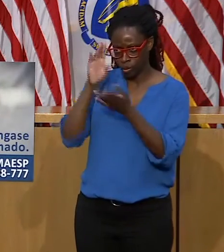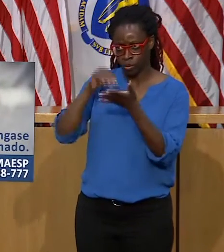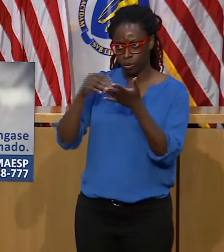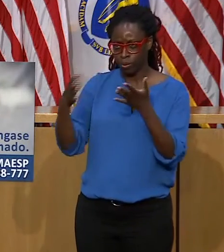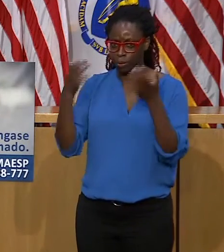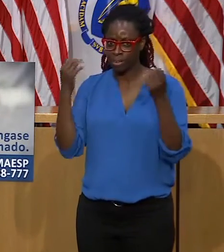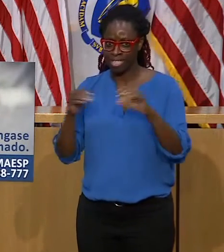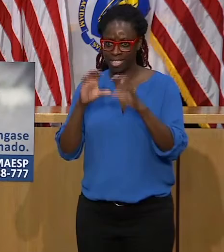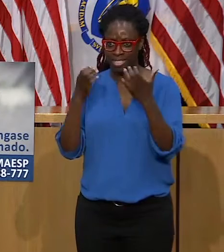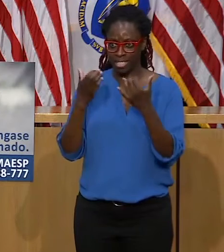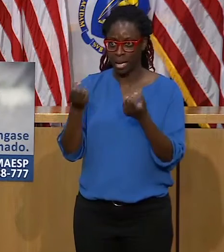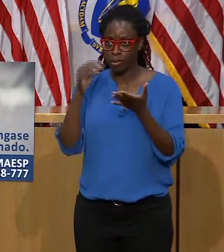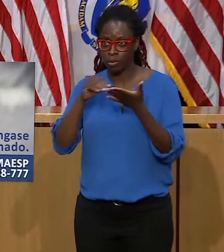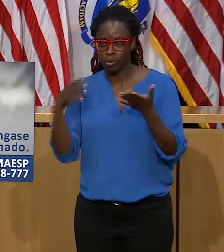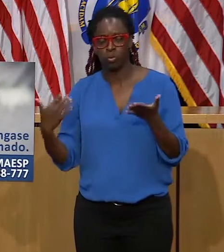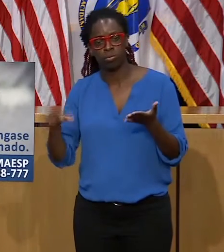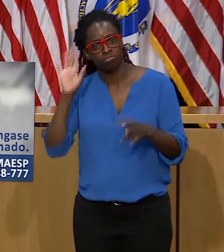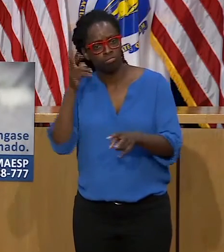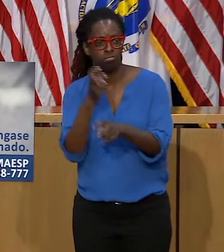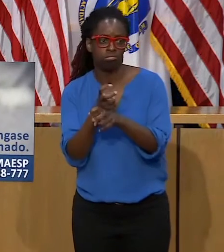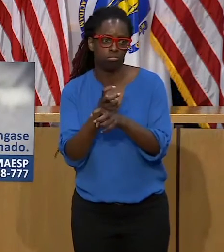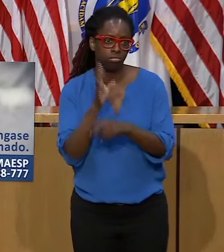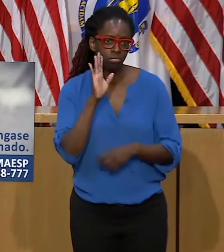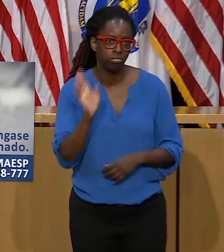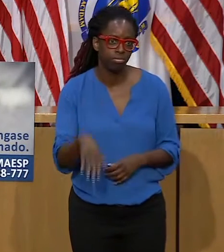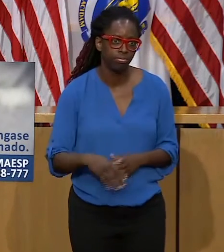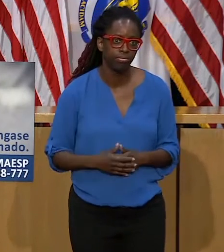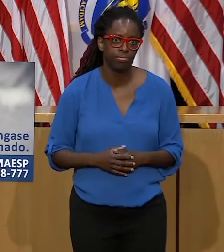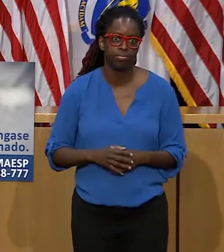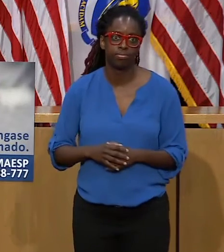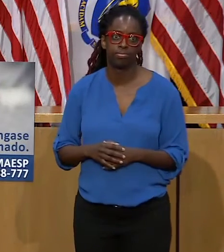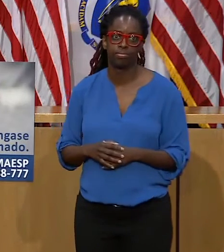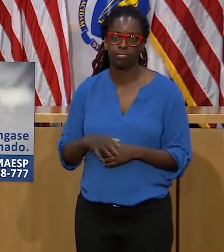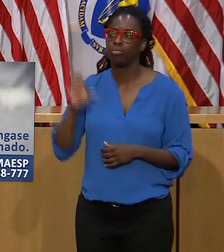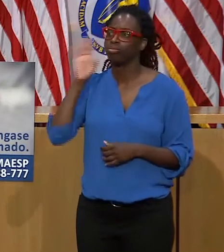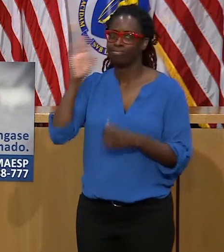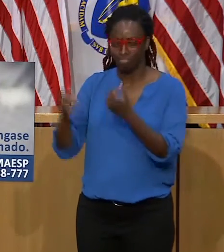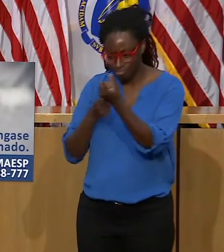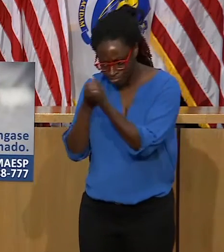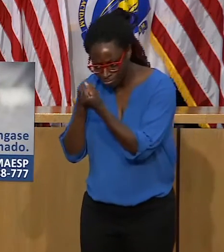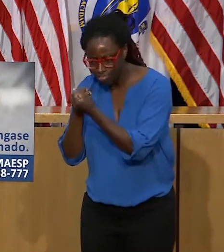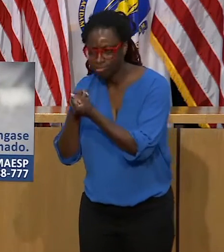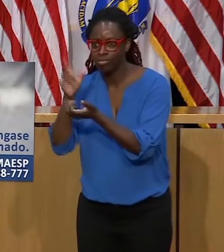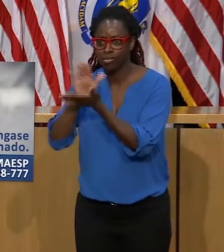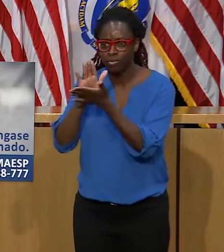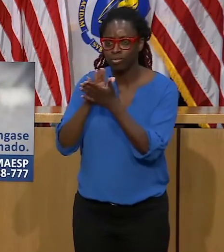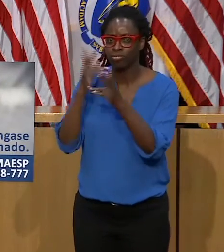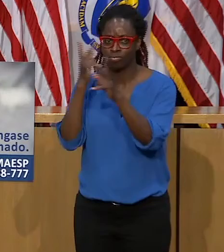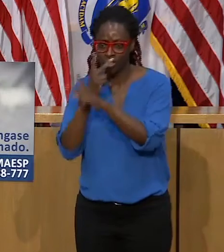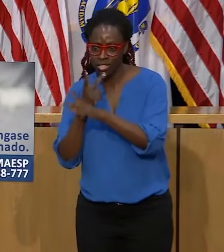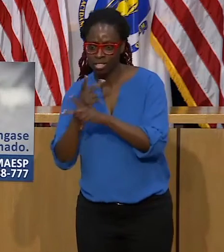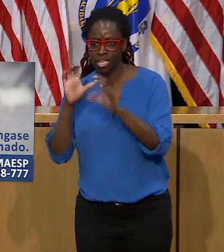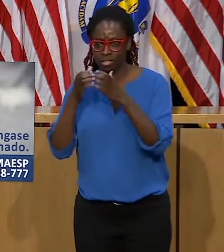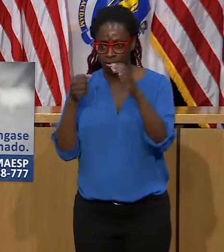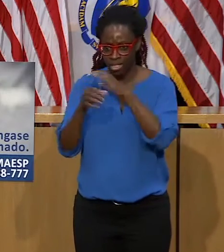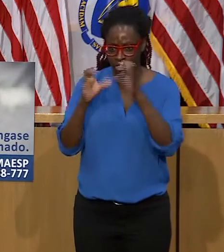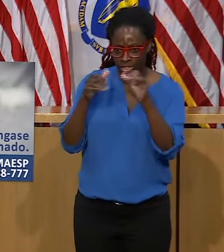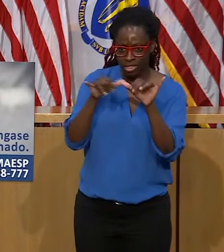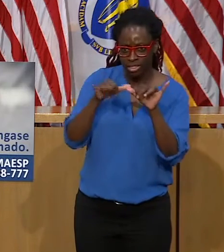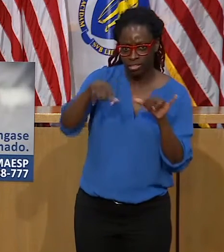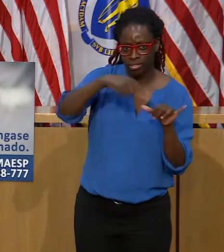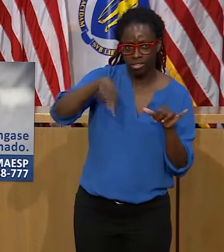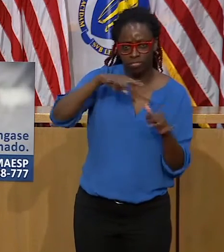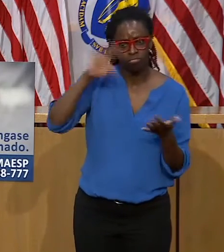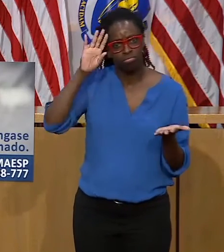changes, and we will continue to work with them to support them to implement these new regulations and